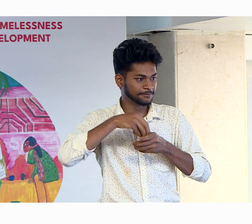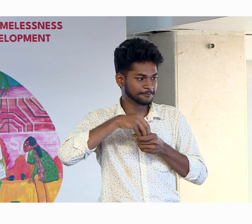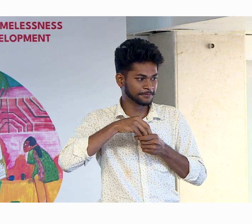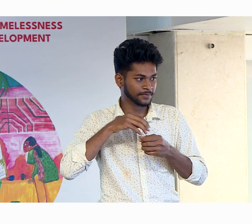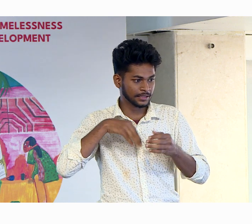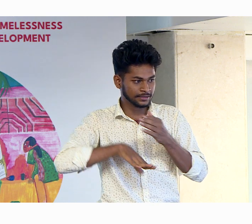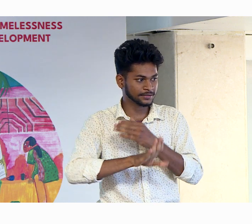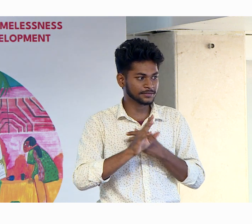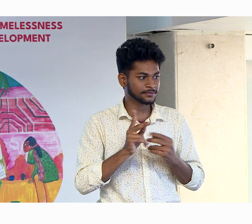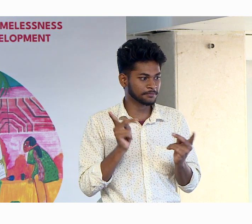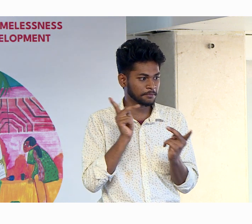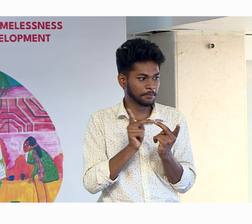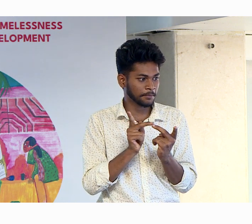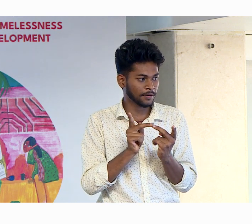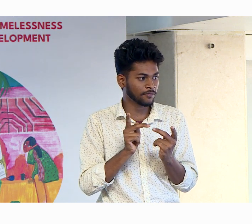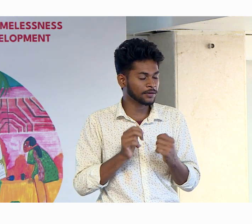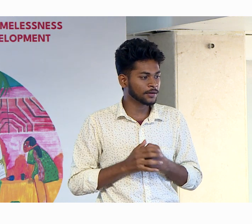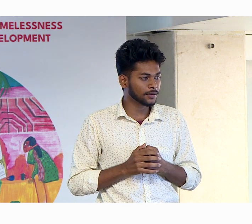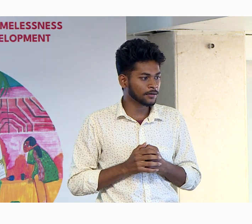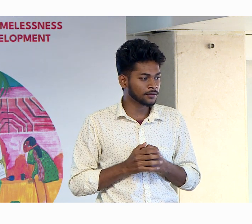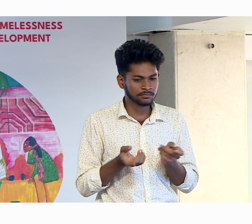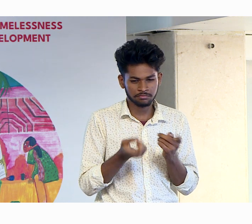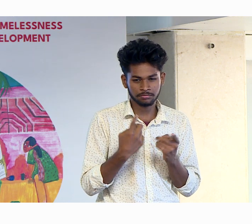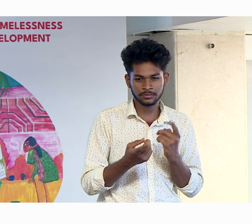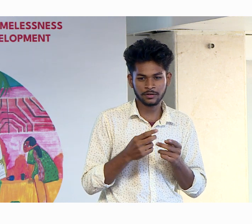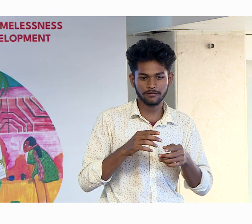Everyone's pleased, especially the people who use the service.